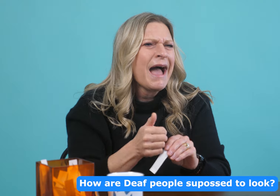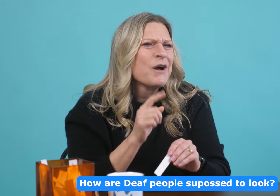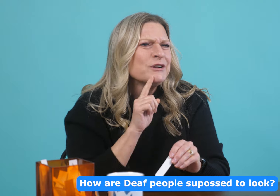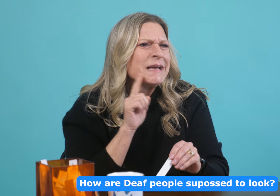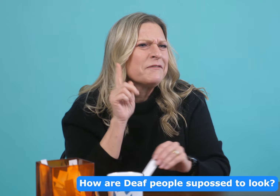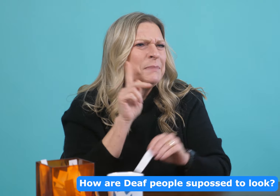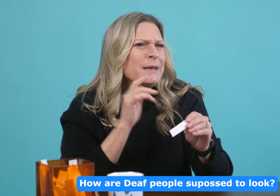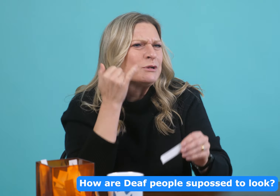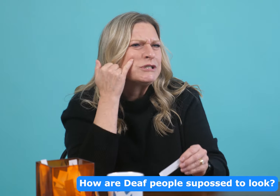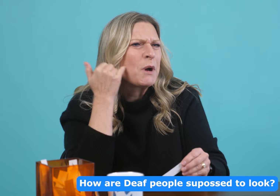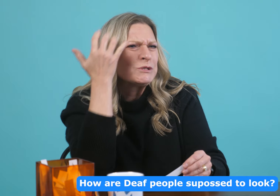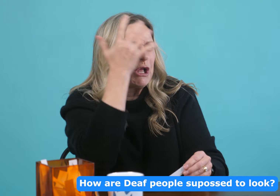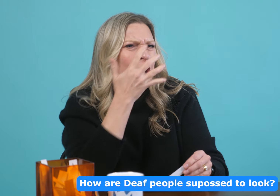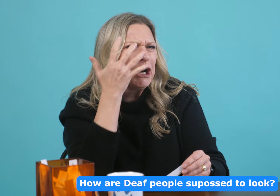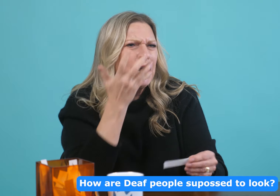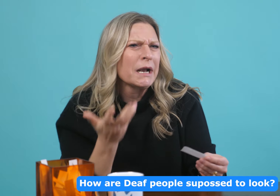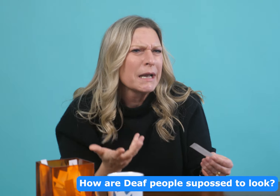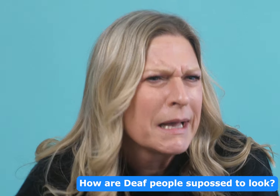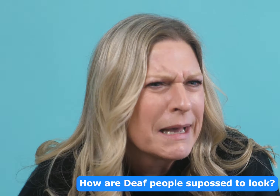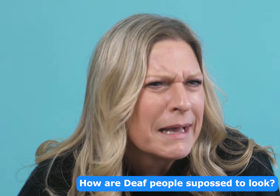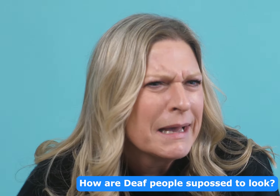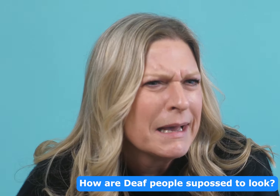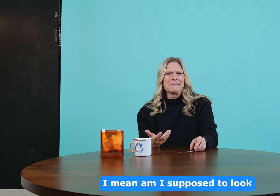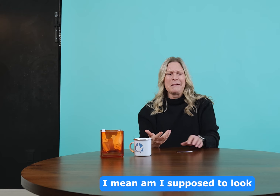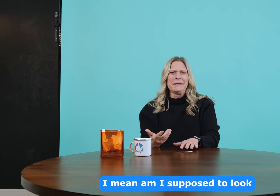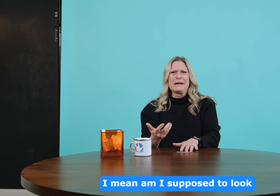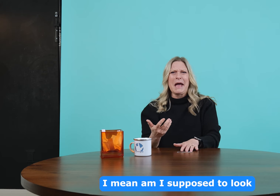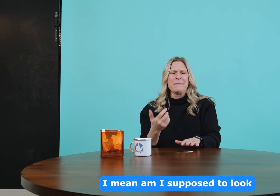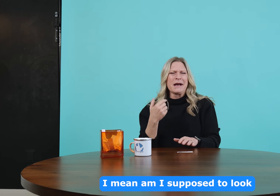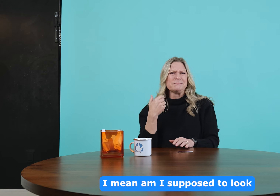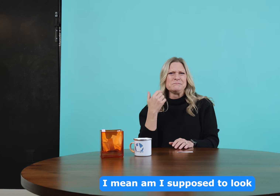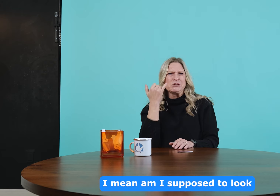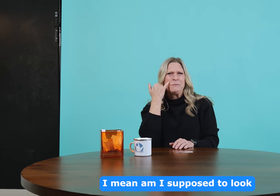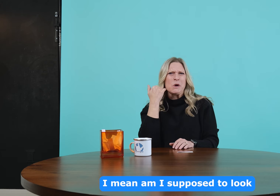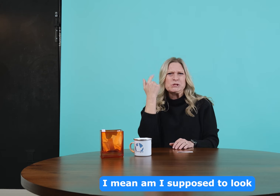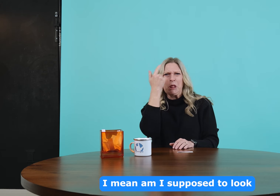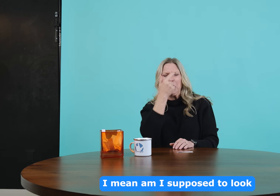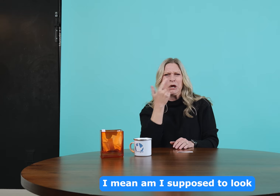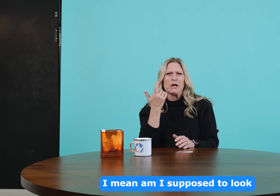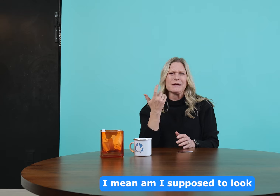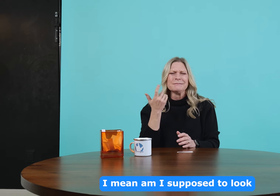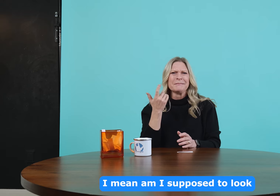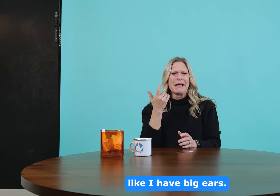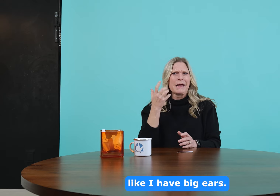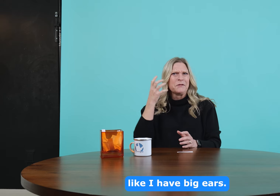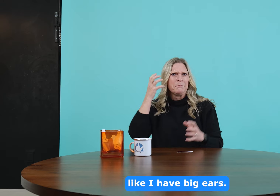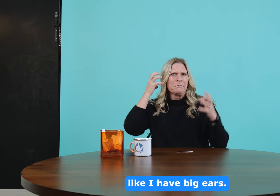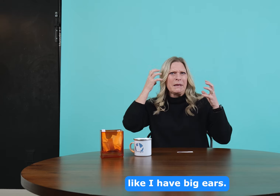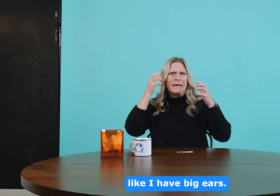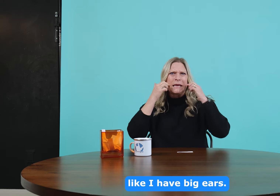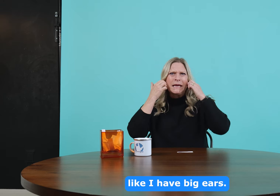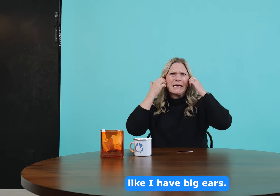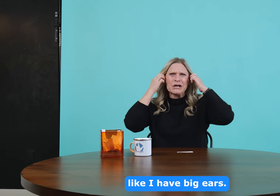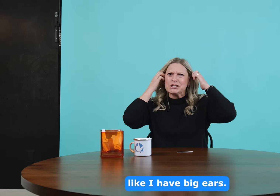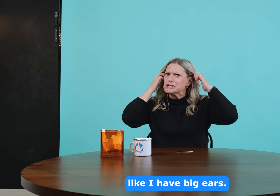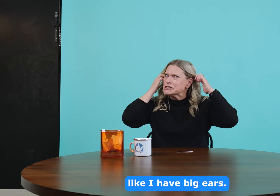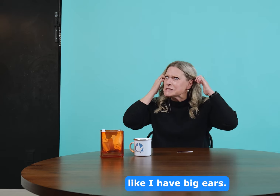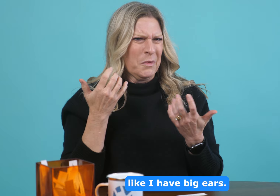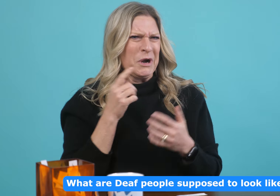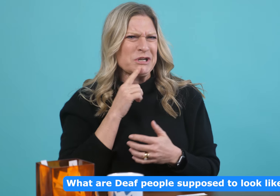How are deaf people supposed to look? I mean, am I supposed to look? They have a big ears. What are